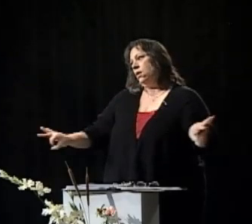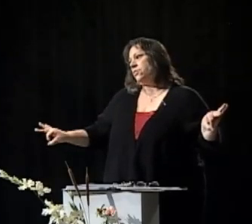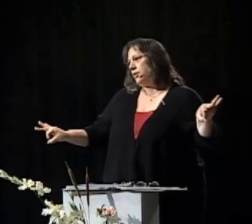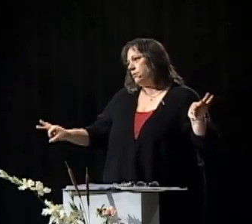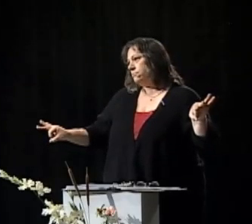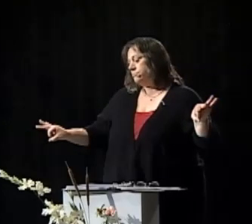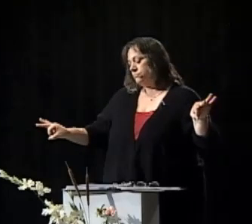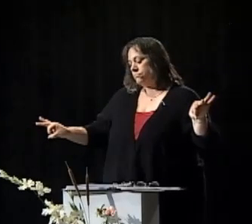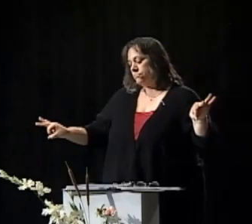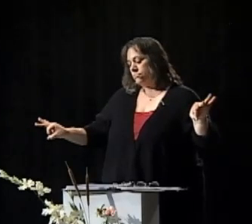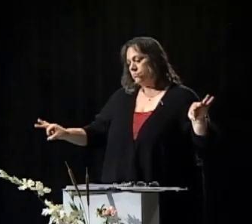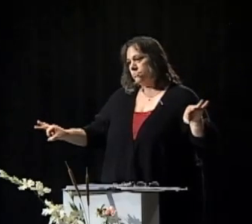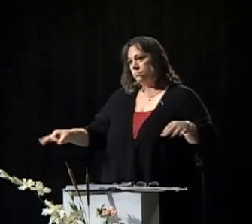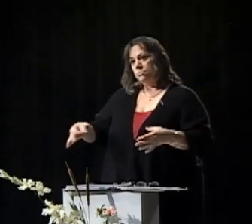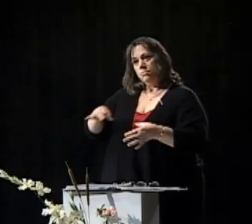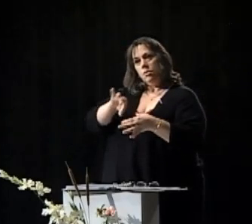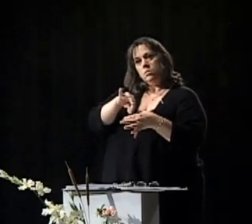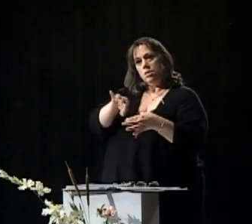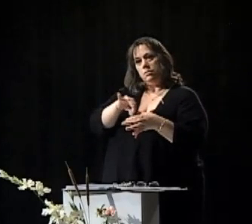Nothing. And T.